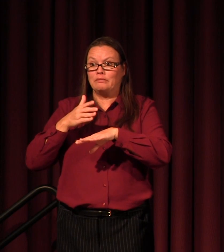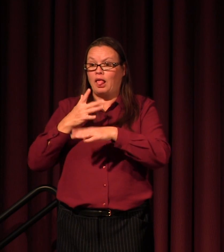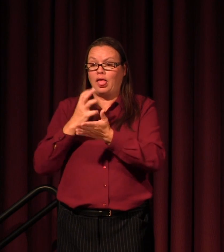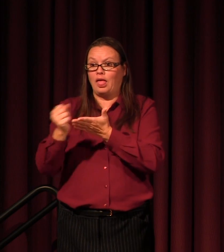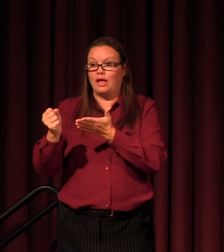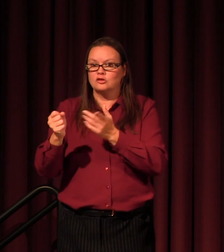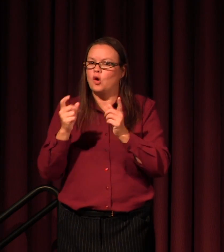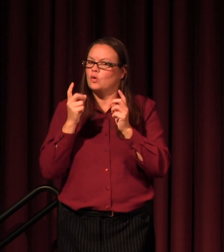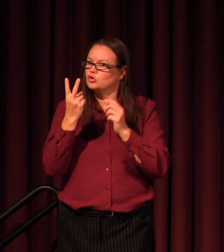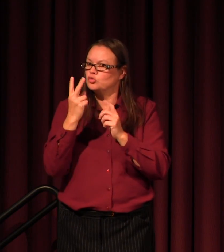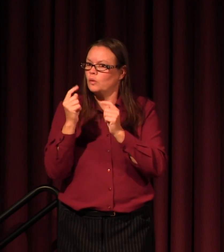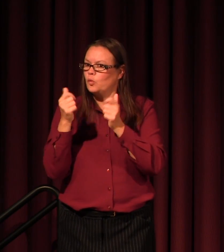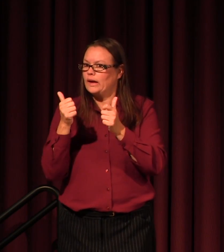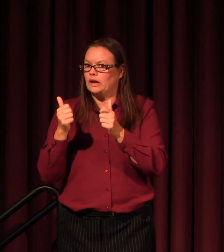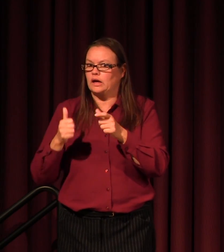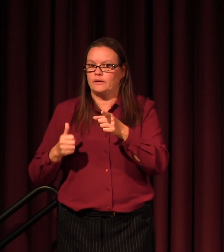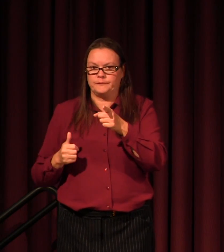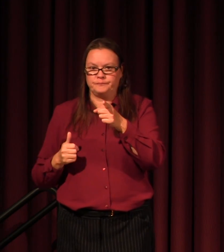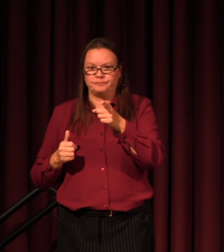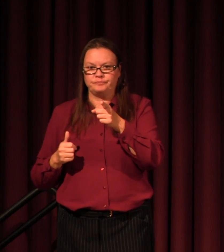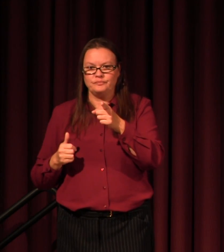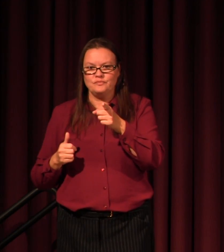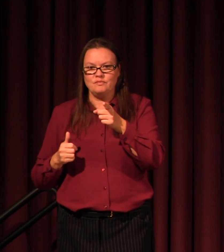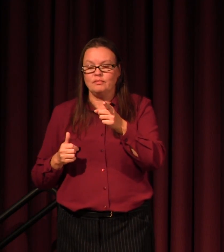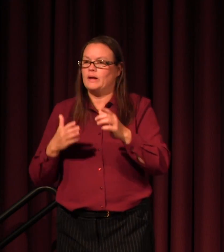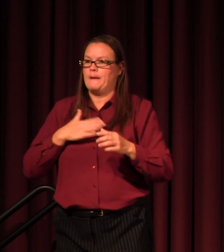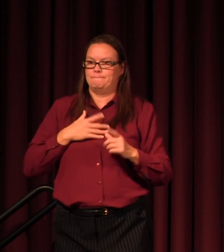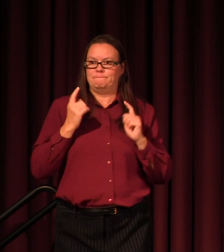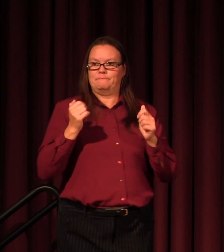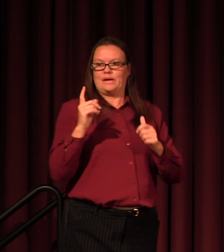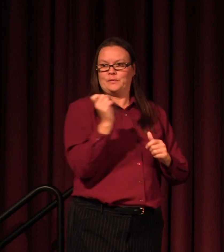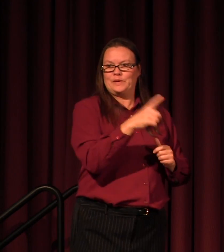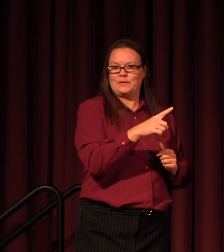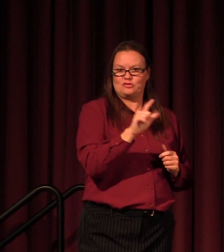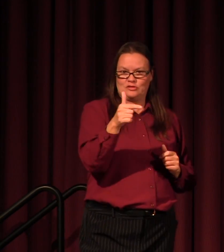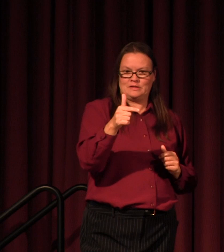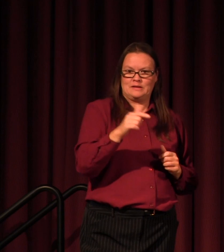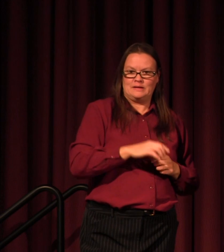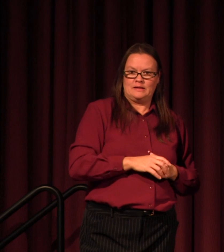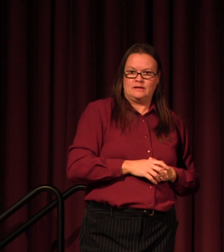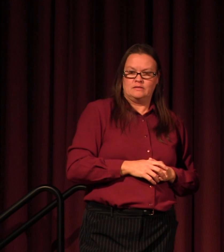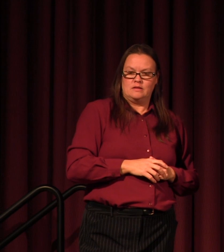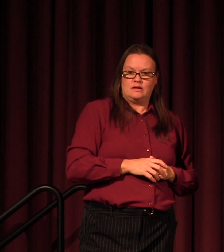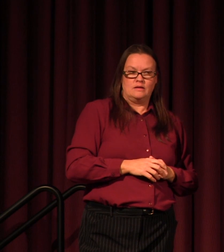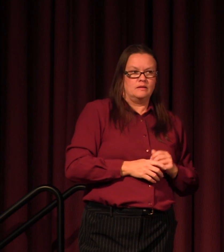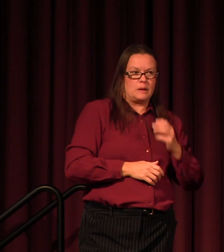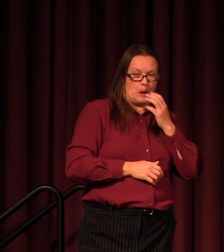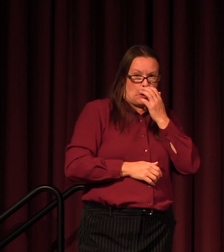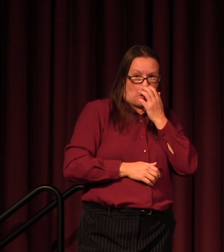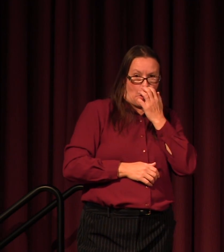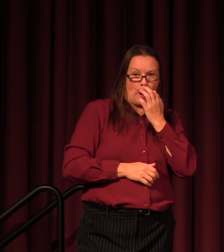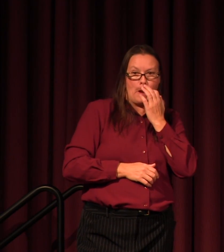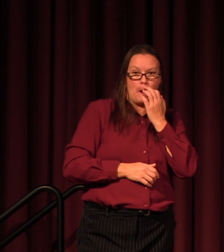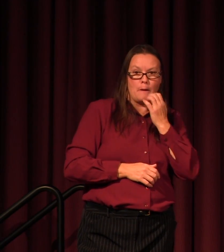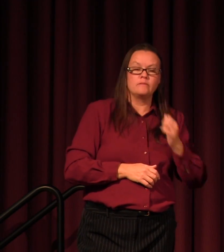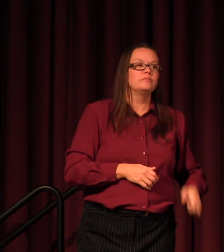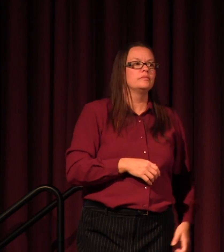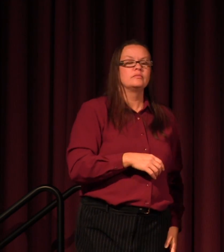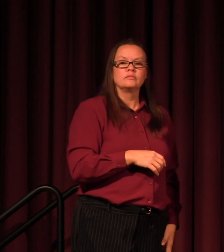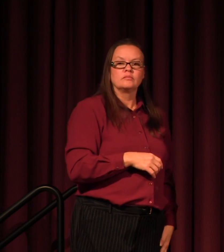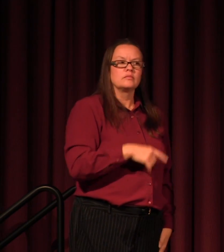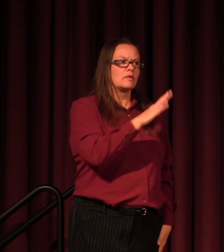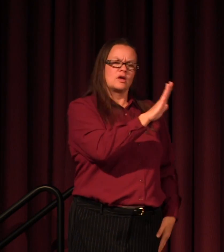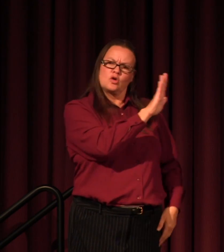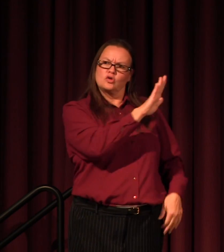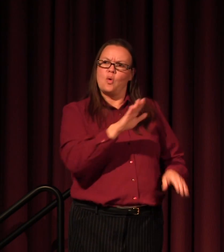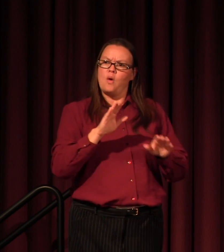ones and then we're gonna be done. Okay, my quick question is, When it comes to your organization, Be